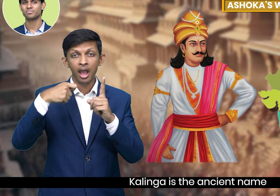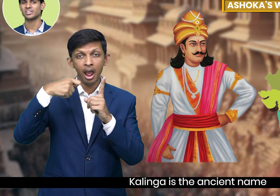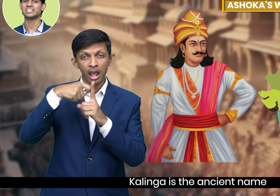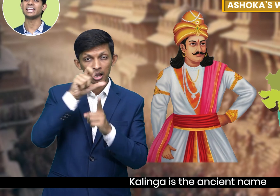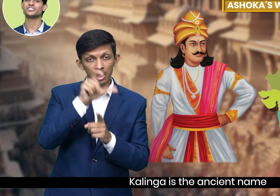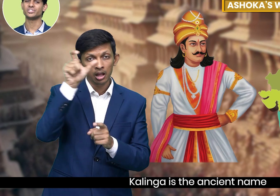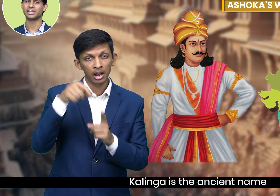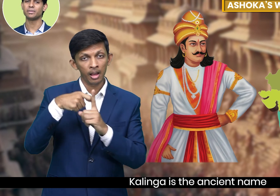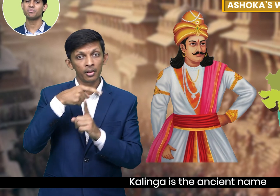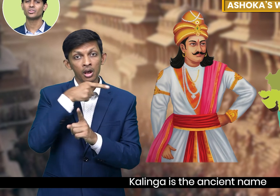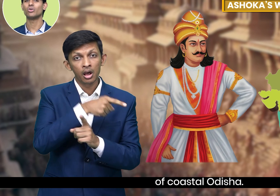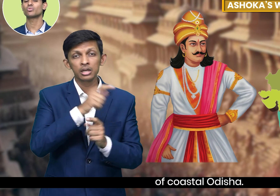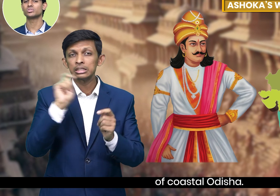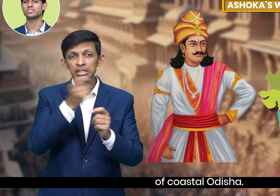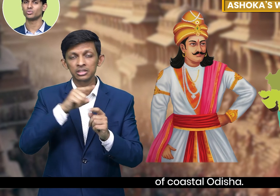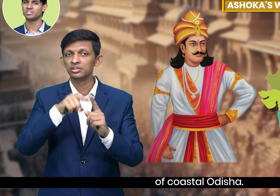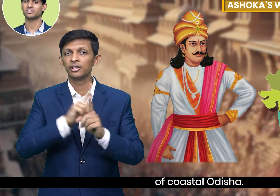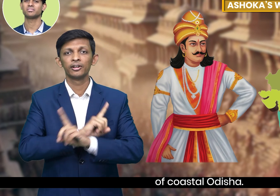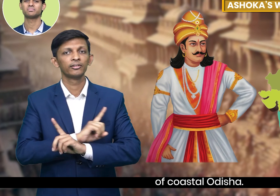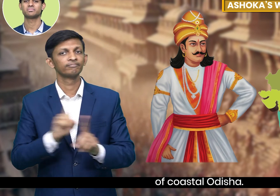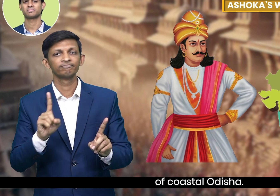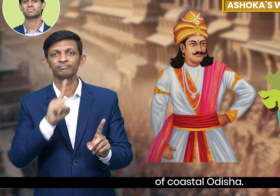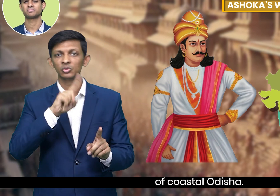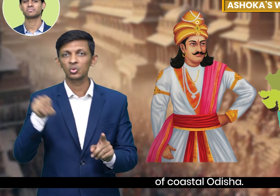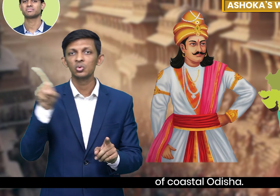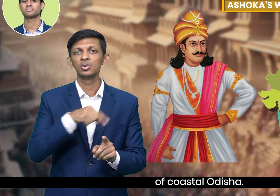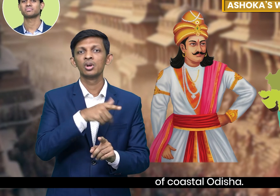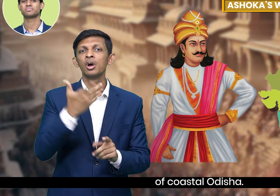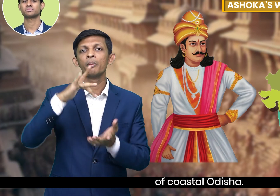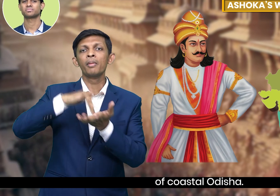Kalinga is the ancient name of coastal Odisha.